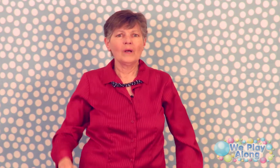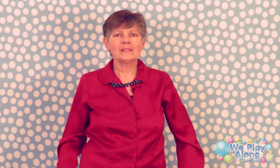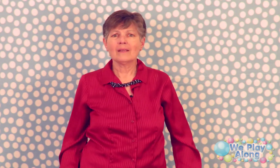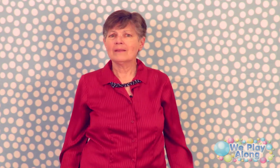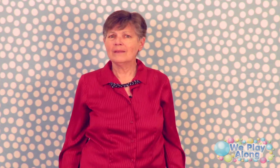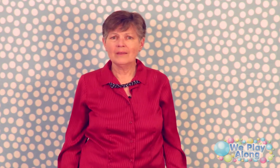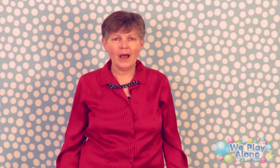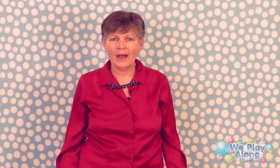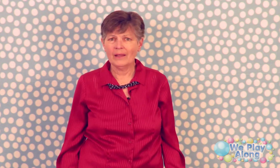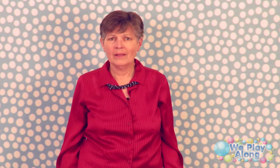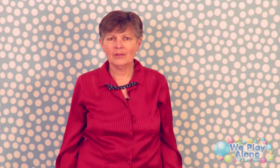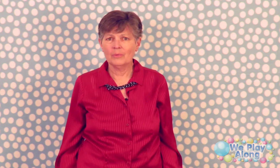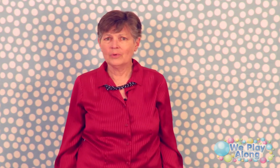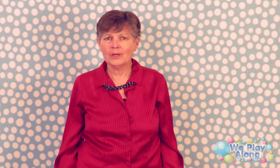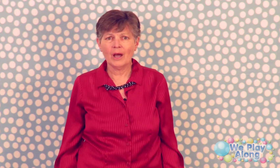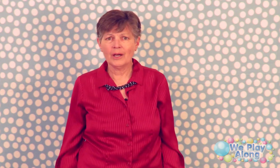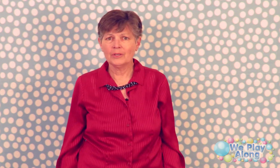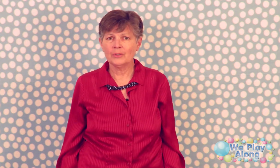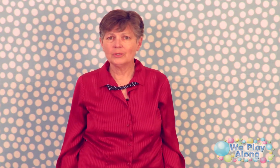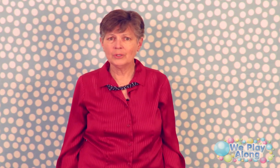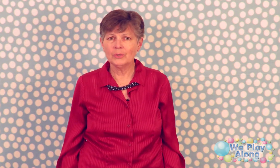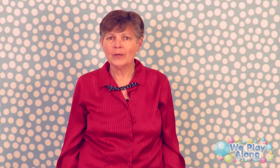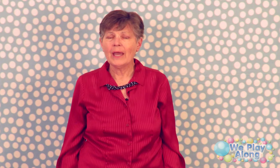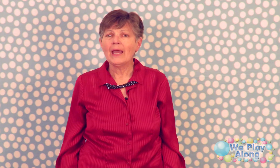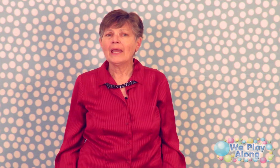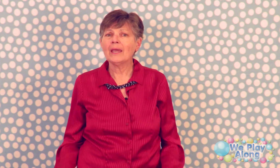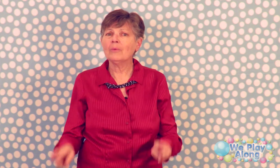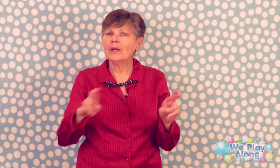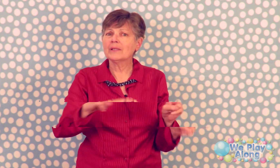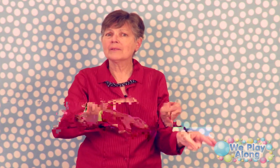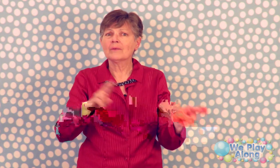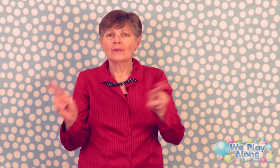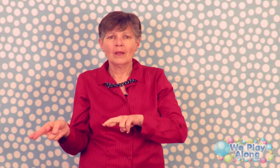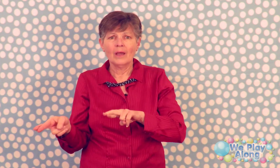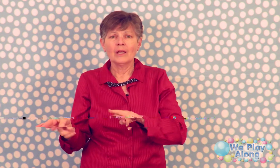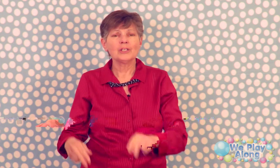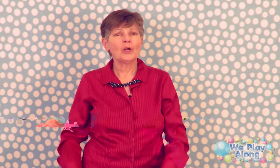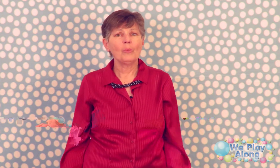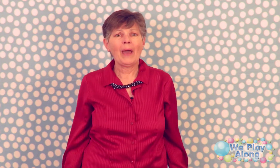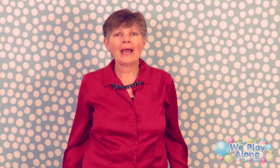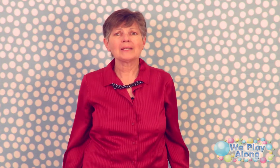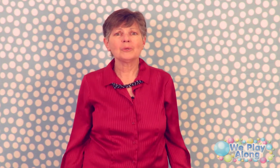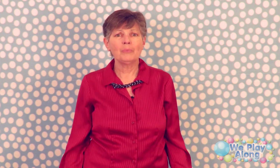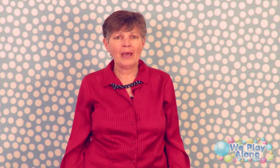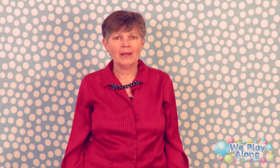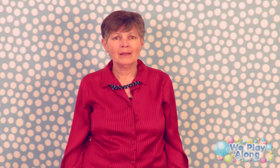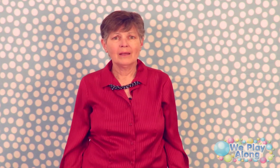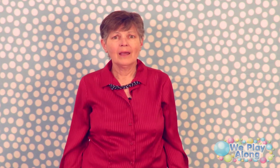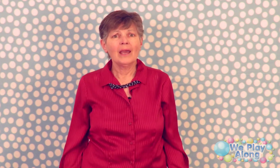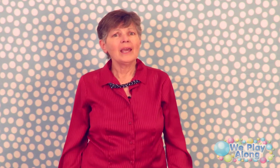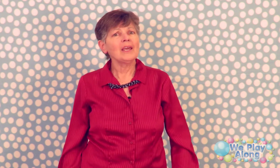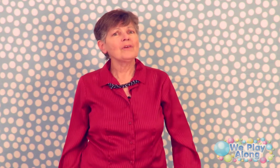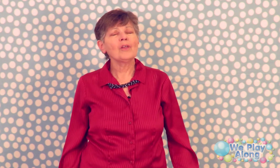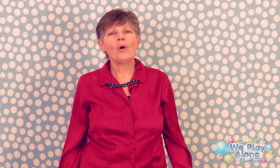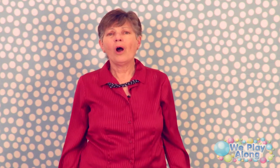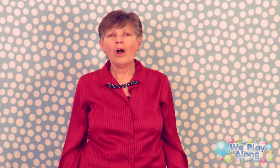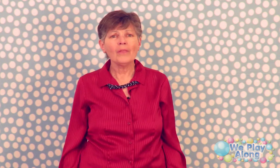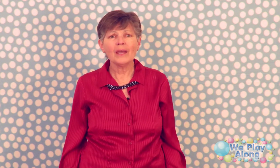was not in the mood to cock-a-doodle-doo. He was to go back to bed. Even though all the